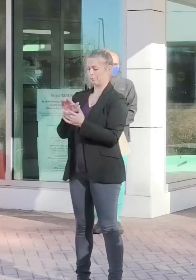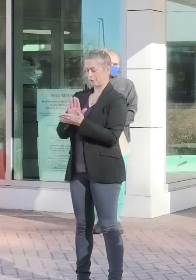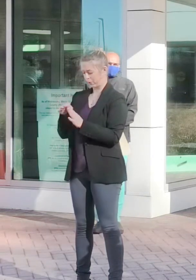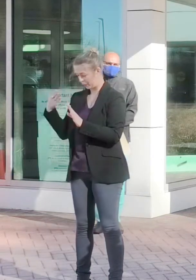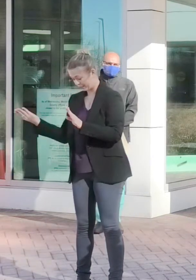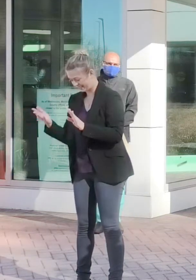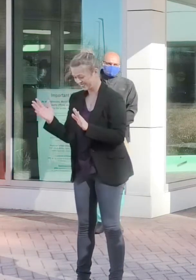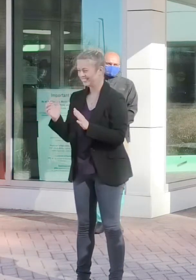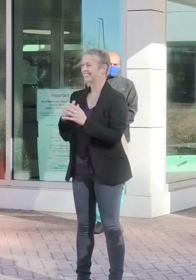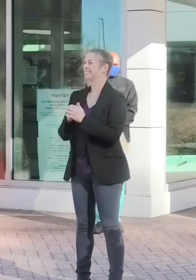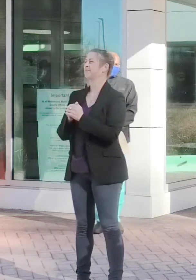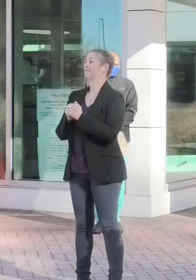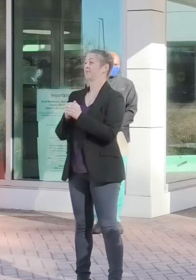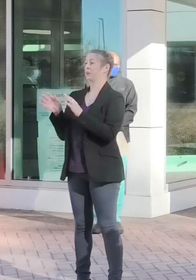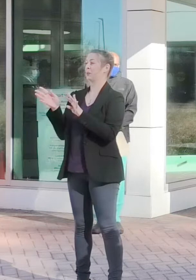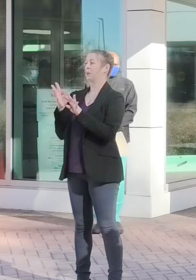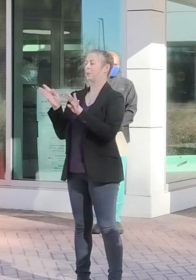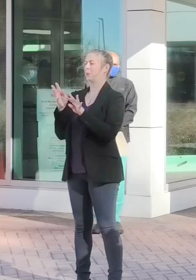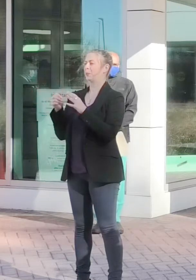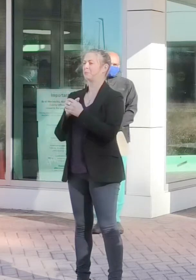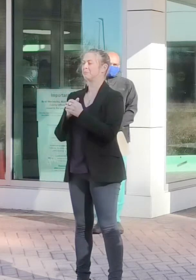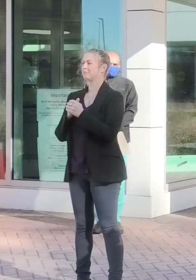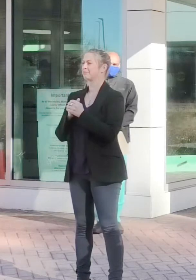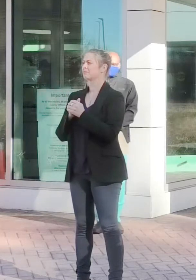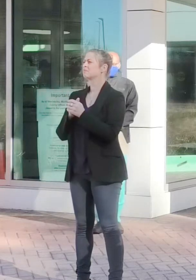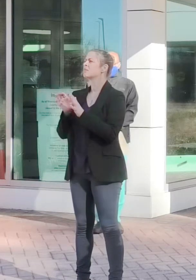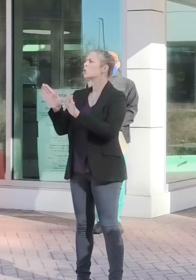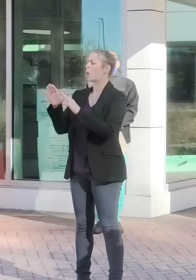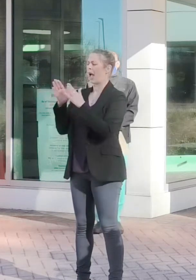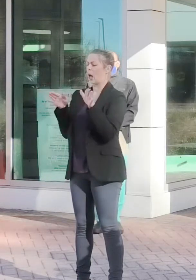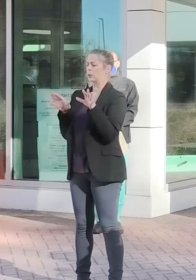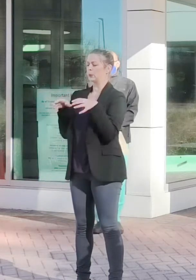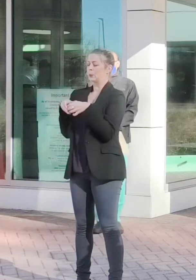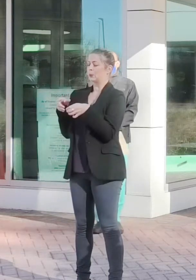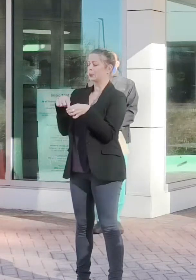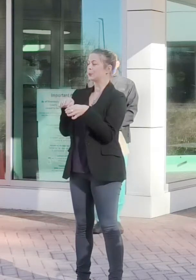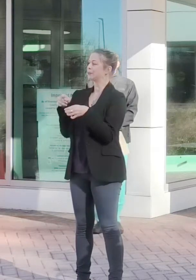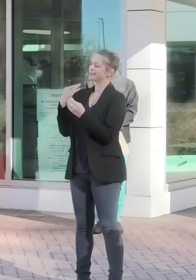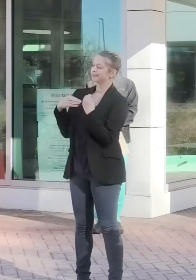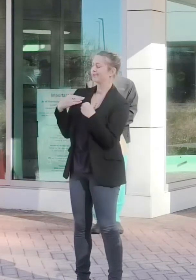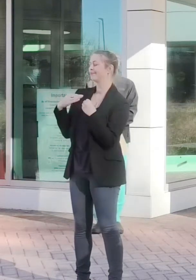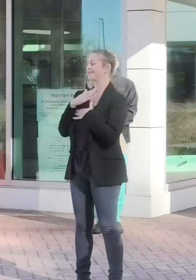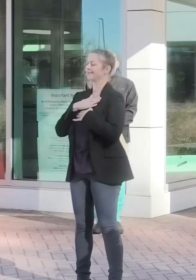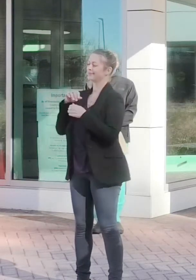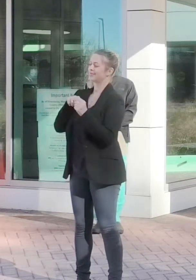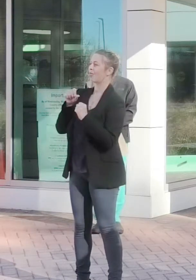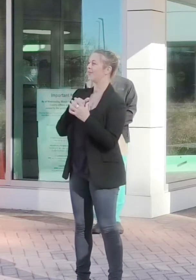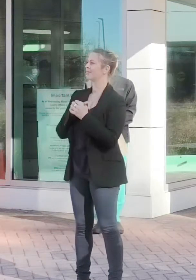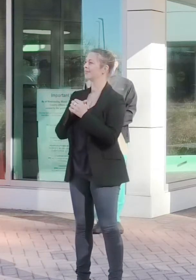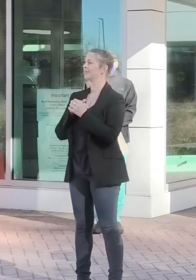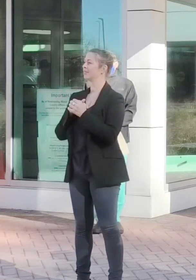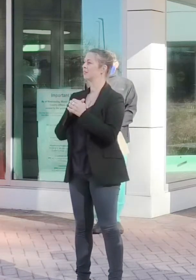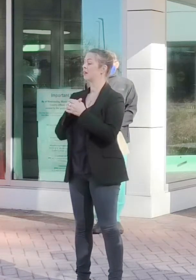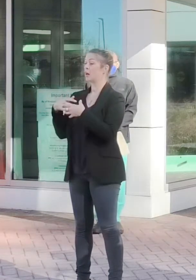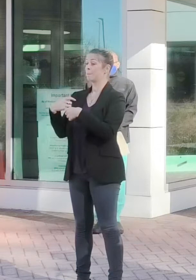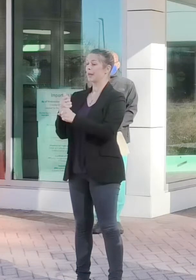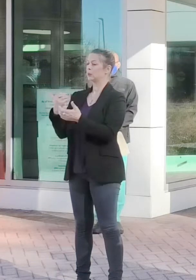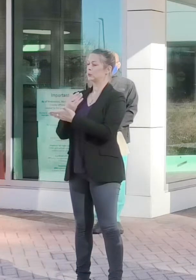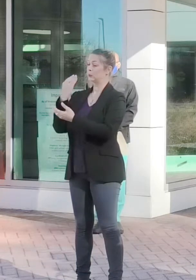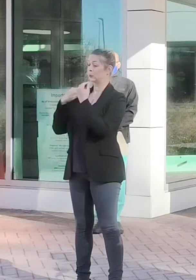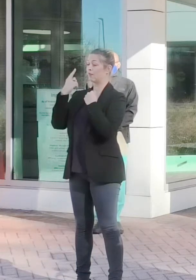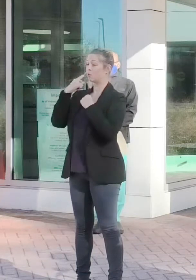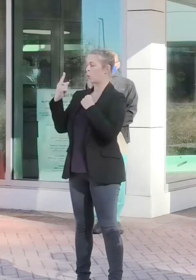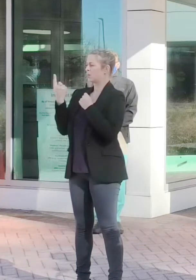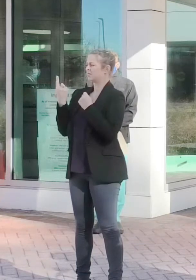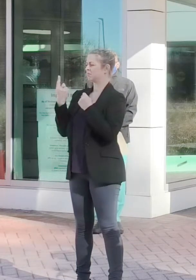of your household. Prepare traditional family recipes for family or neighbors, or try out a new